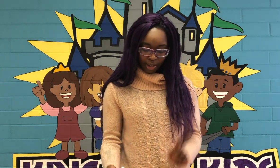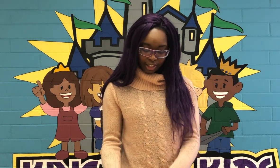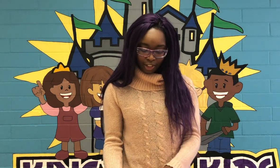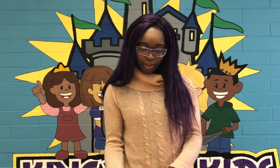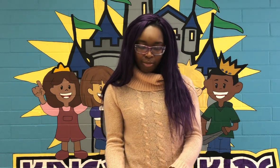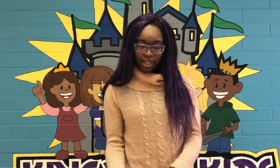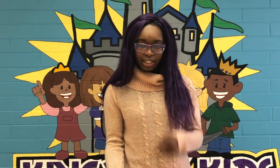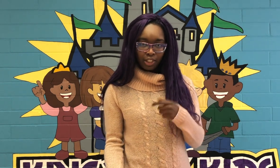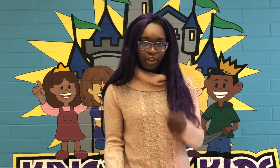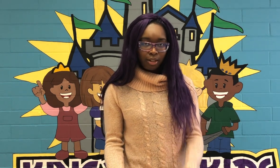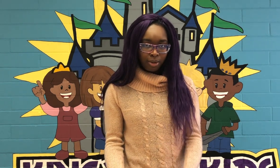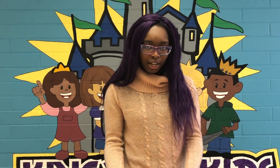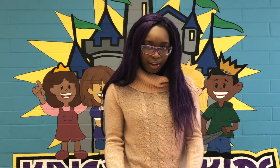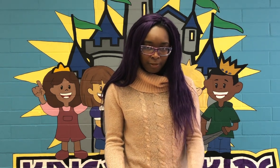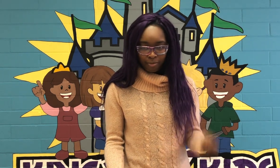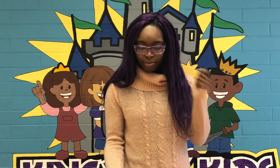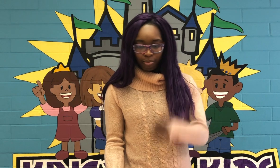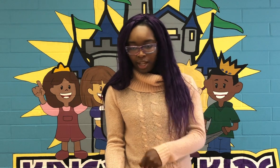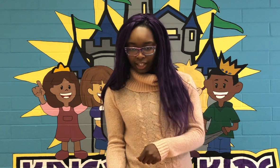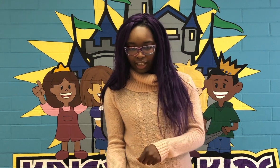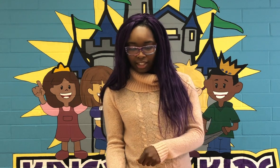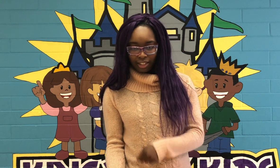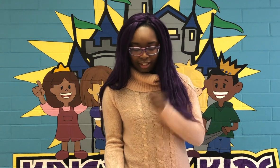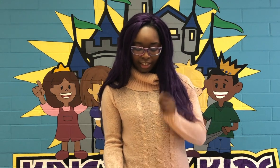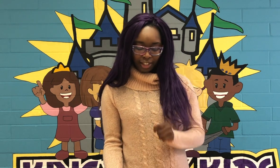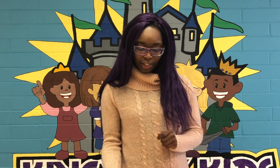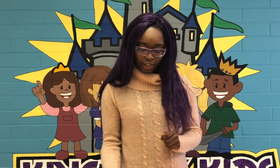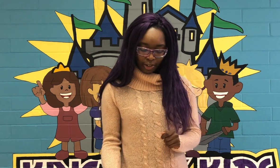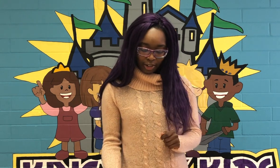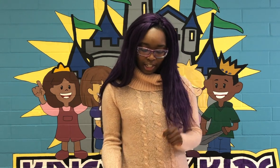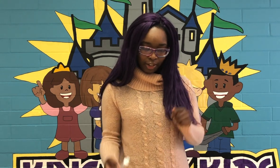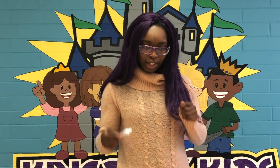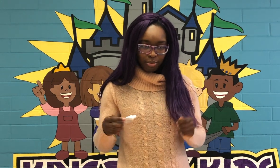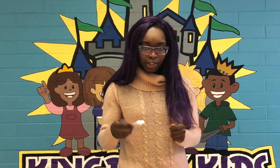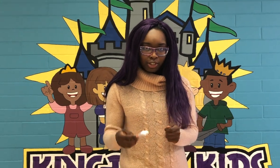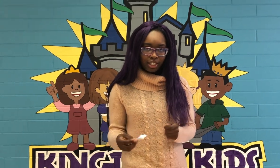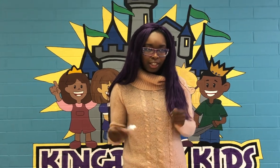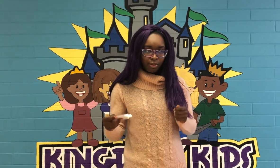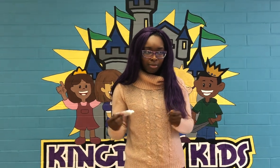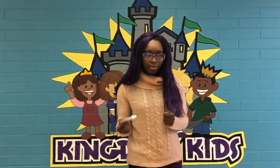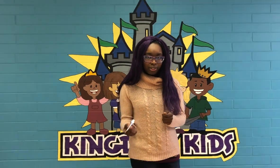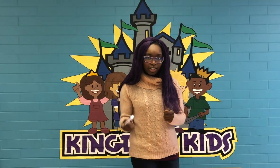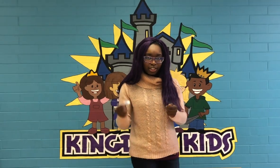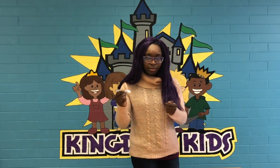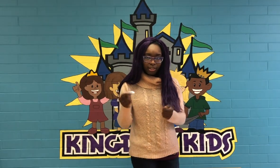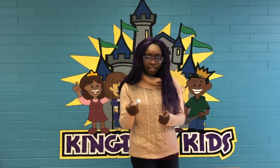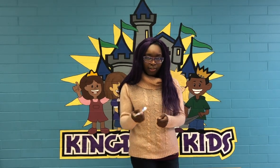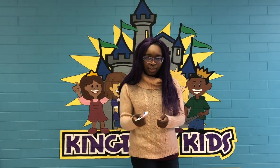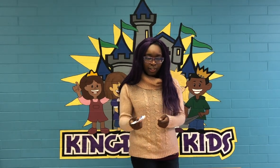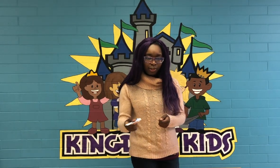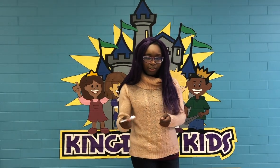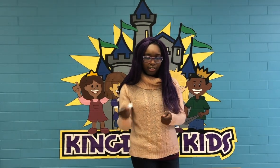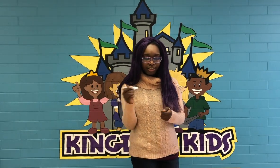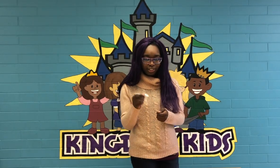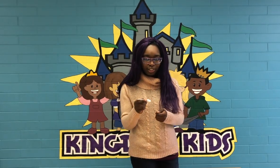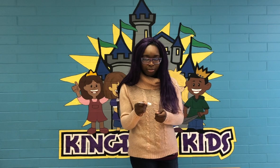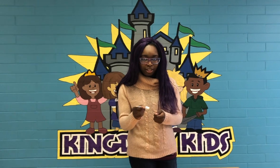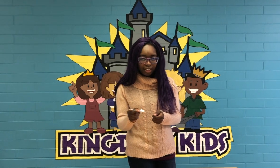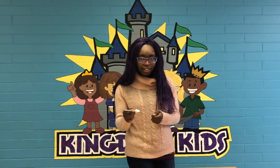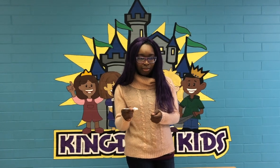the toothpaste that you already put out back in. So as you guys brush your teeth, remember to exhibit self-control. Just put a little